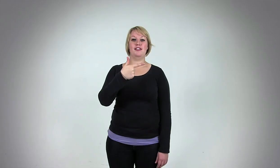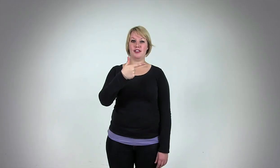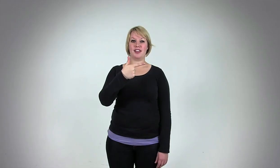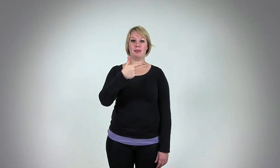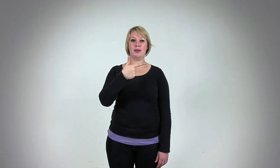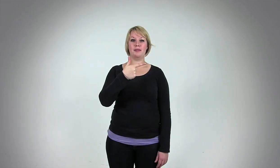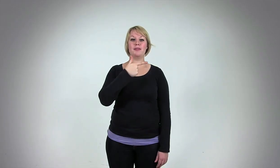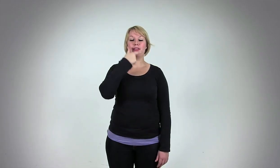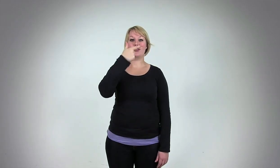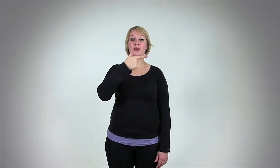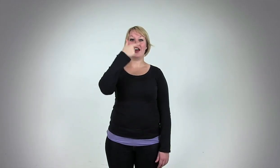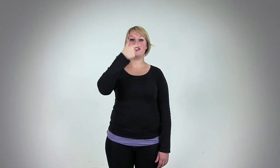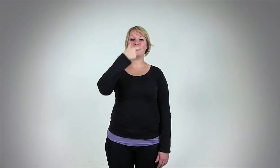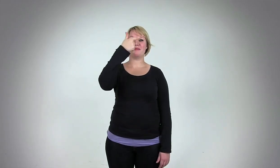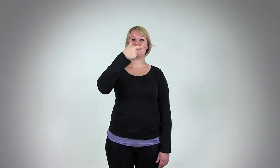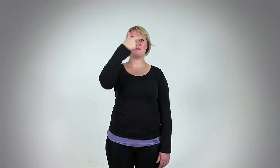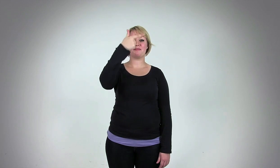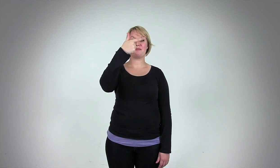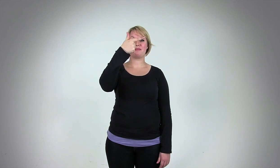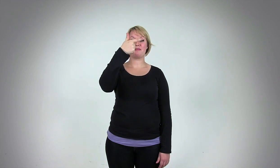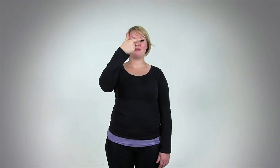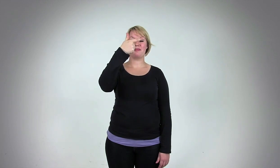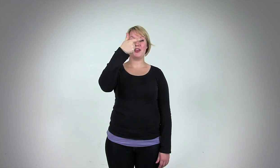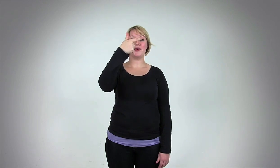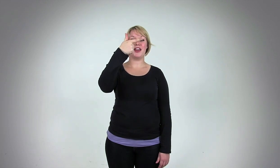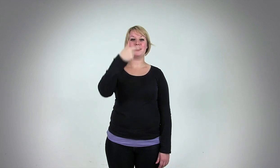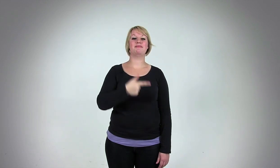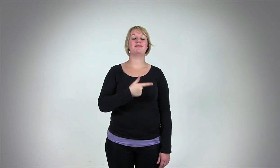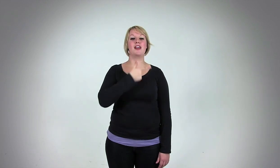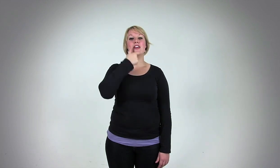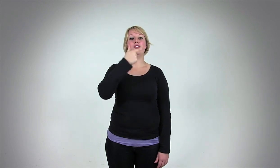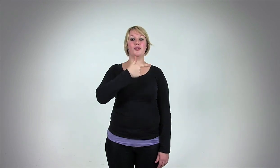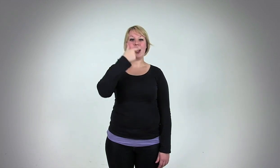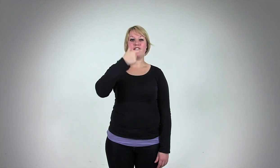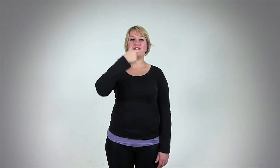For example, to laugh. Your turn. To laugh.